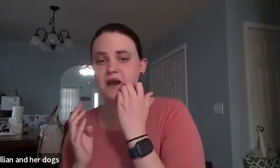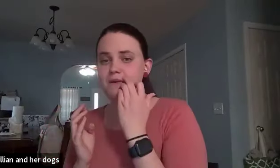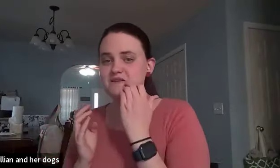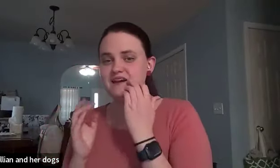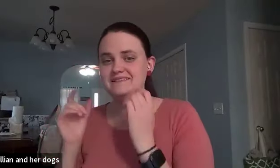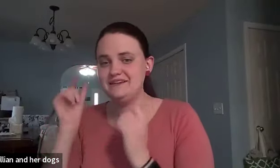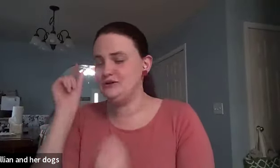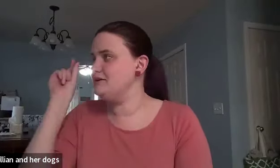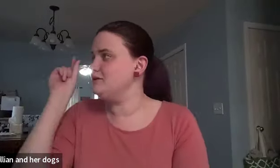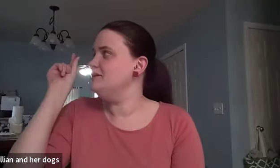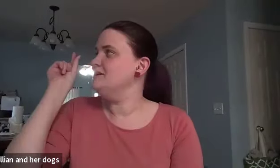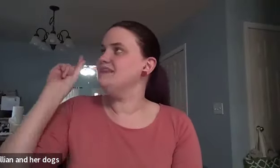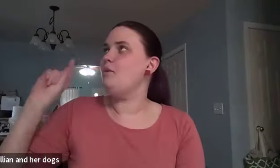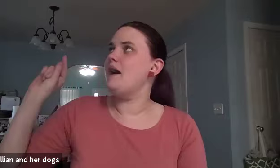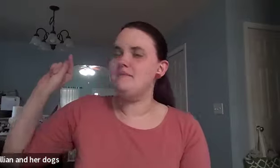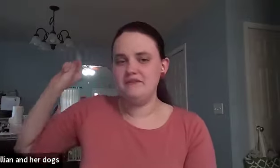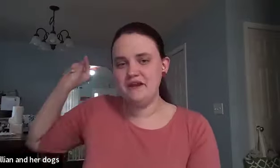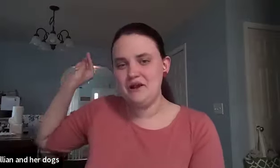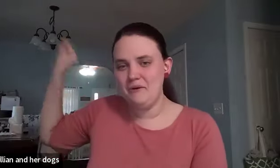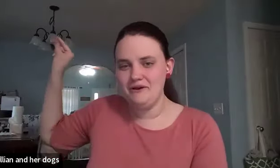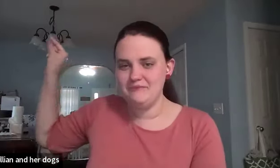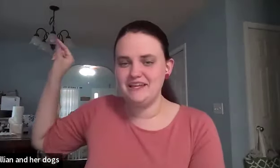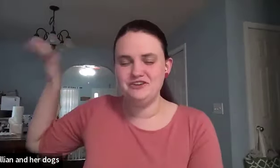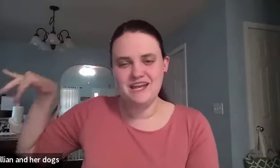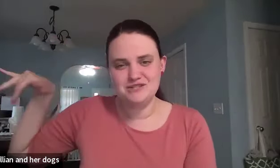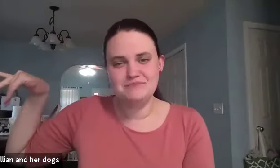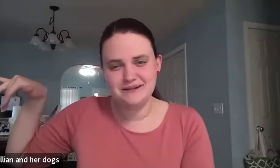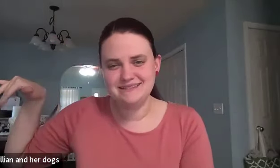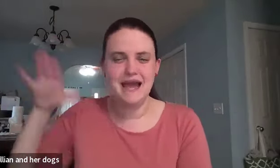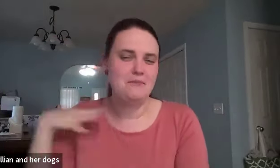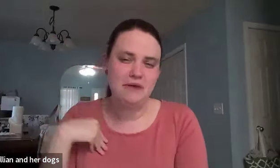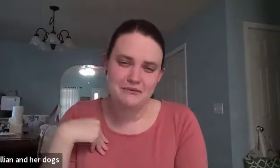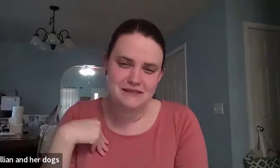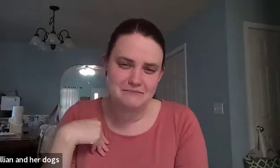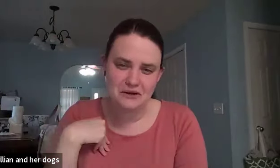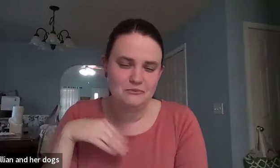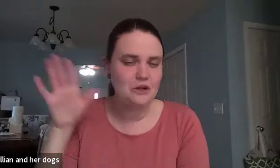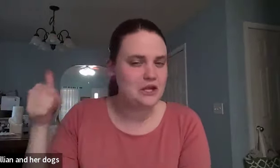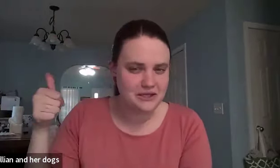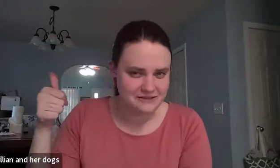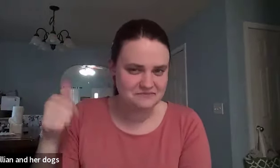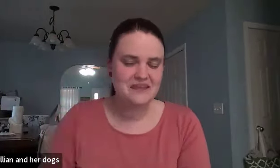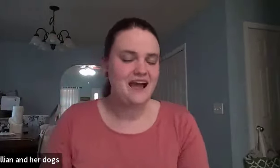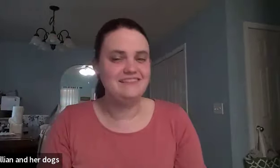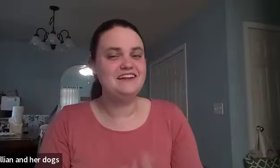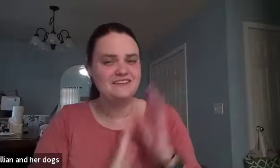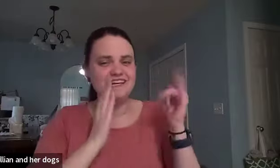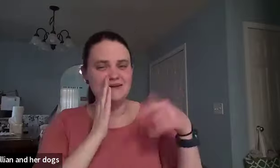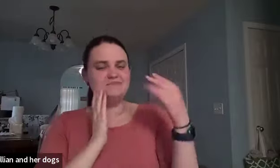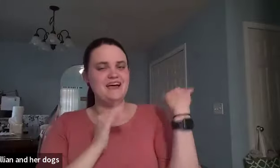yeah, Martin's got a little web in the very corner, and I'm like, "You're catching bugs. I'm okay with it, Martin. We're good." I literally named him